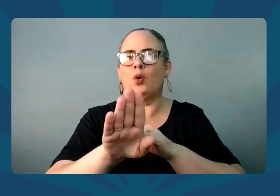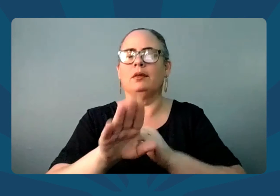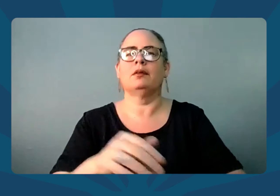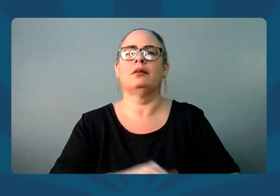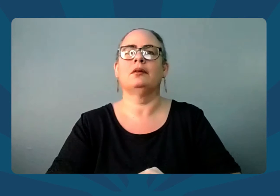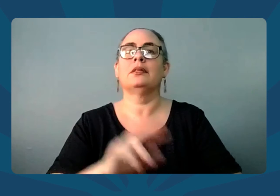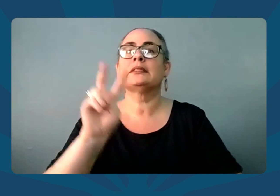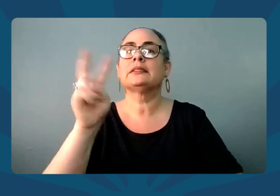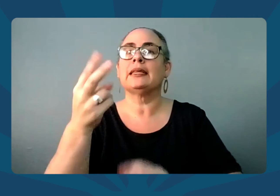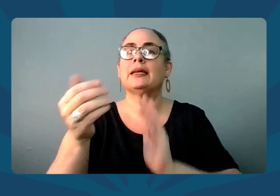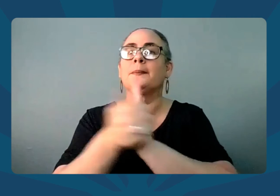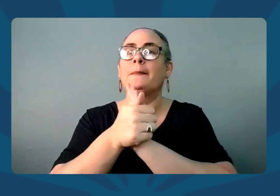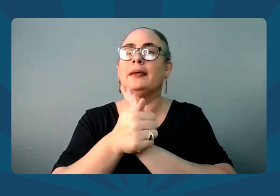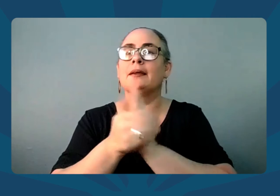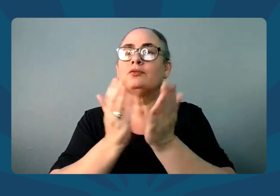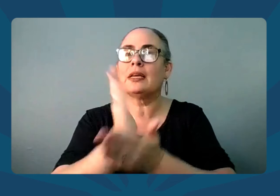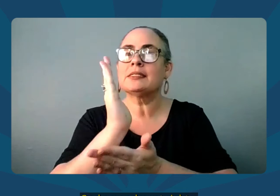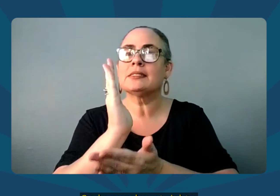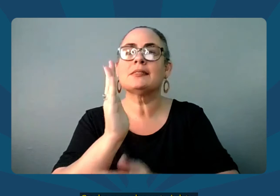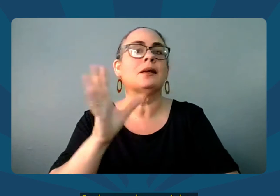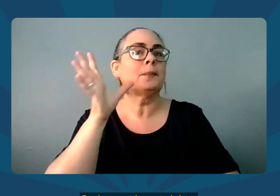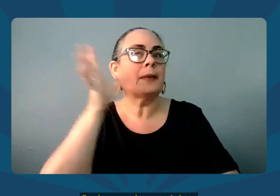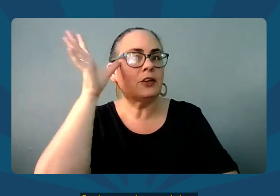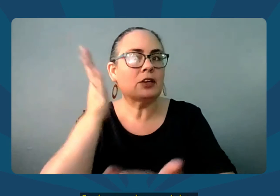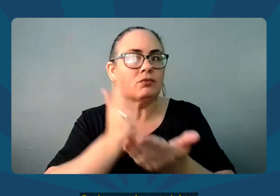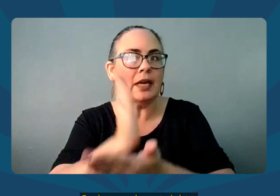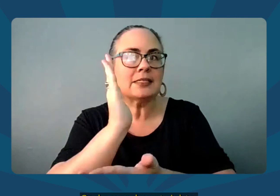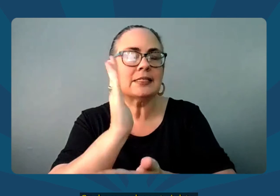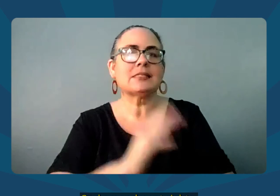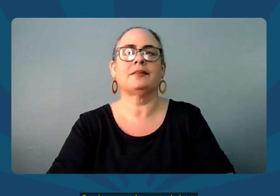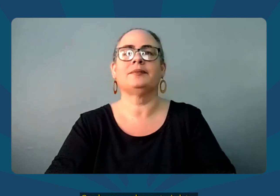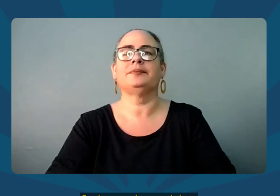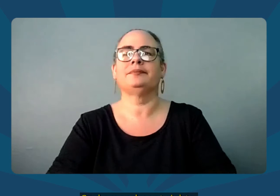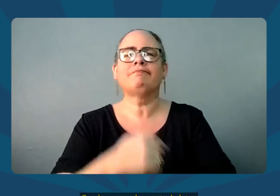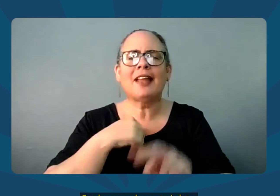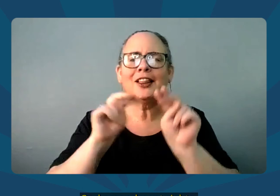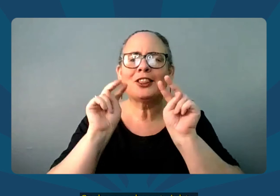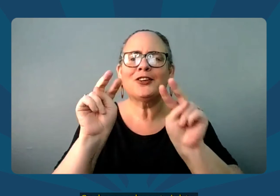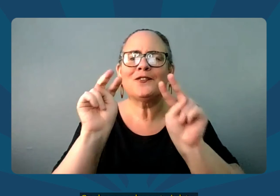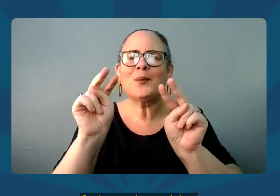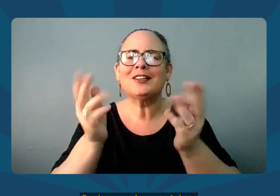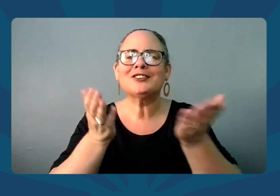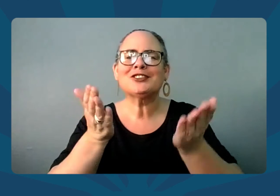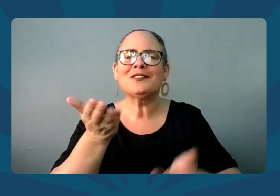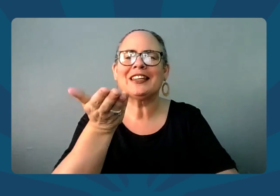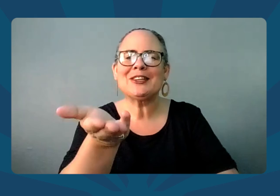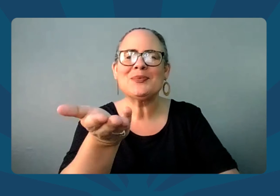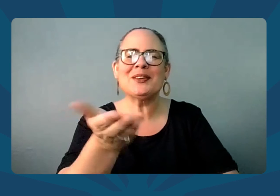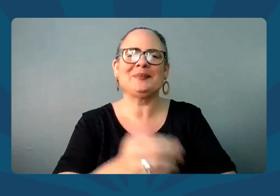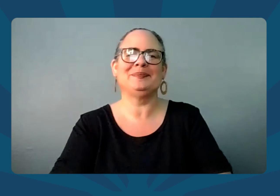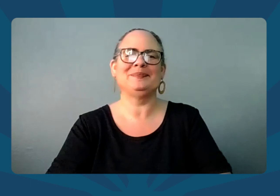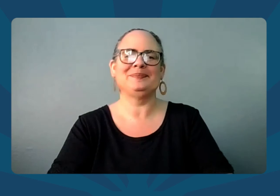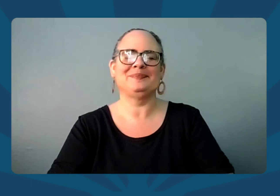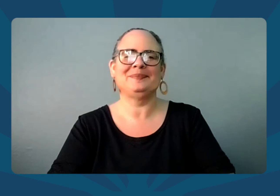including right to life for the unborn, Second Amendment rights, and parental rights. I look forward